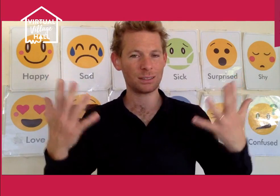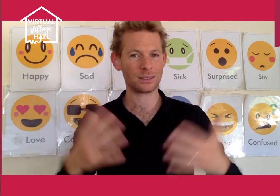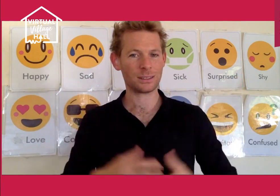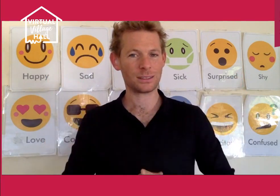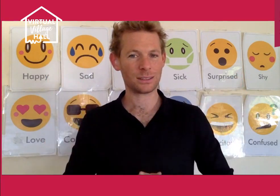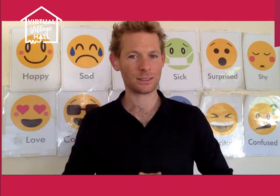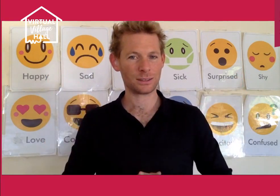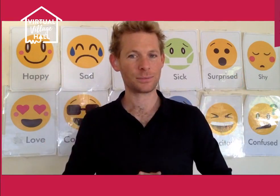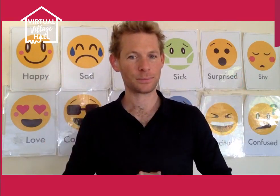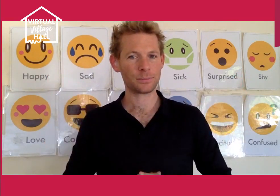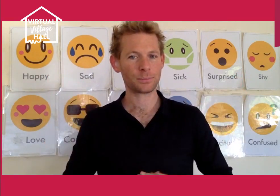Surprised, like this.